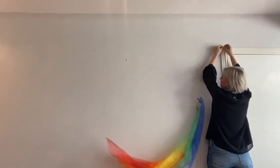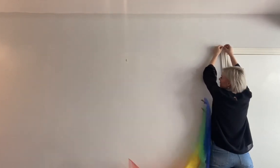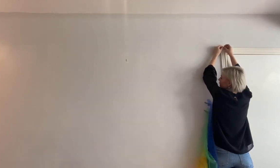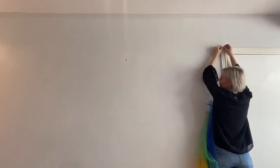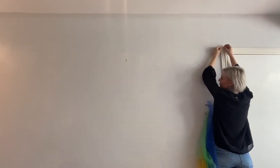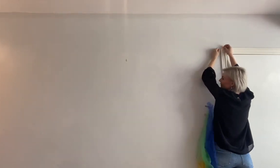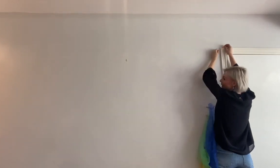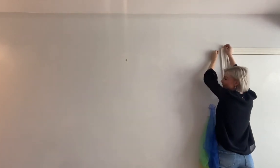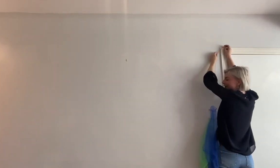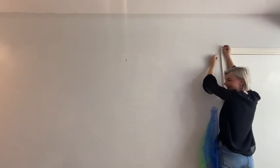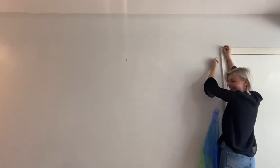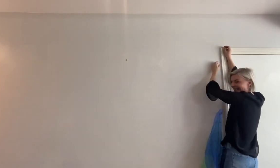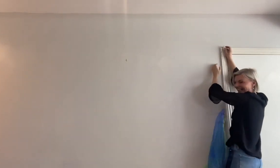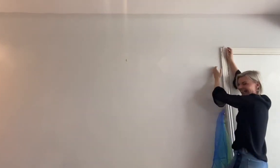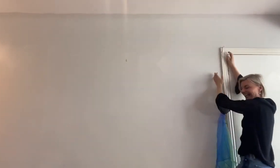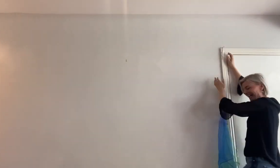Oh no.